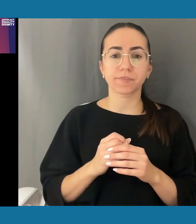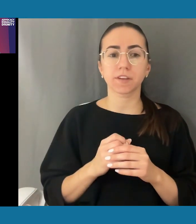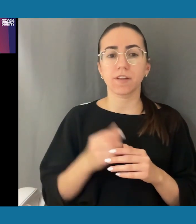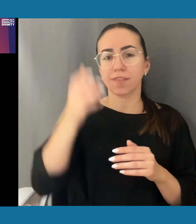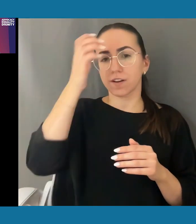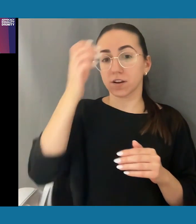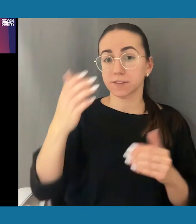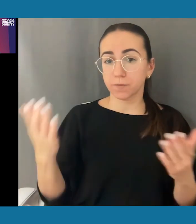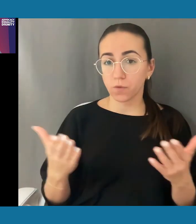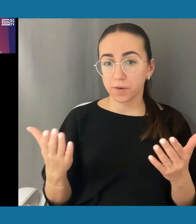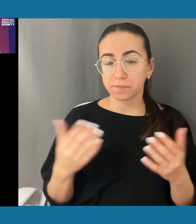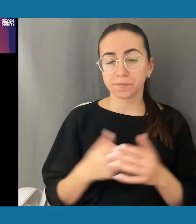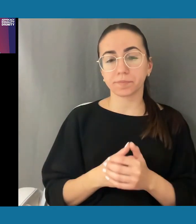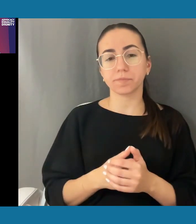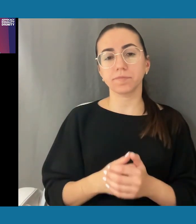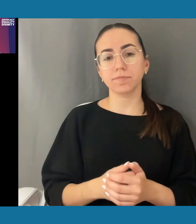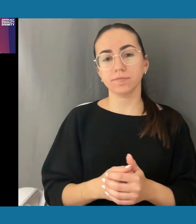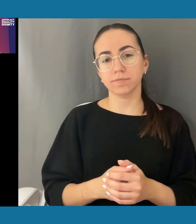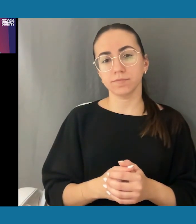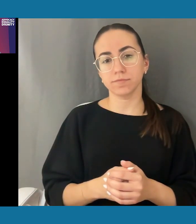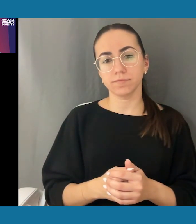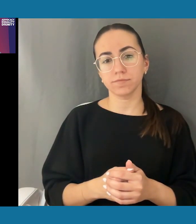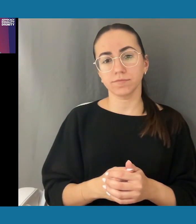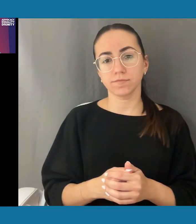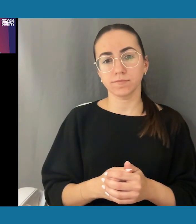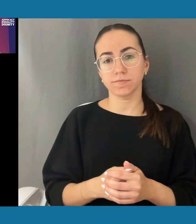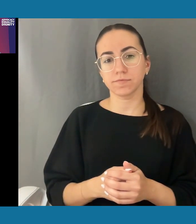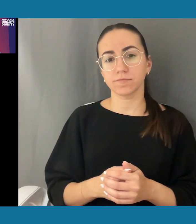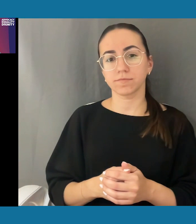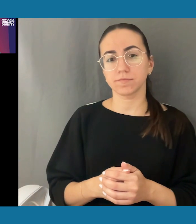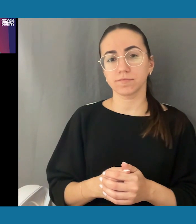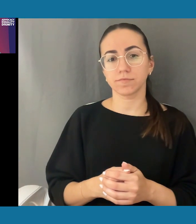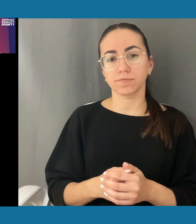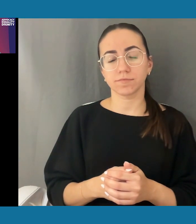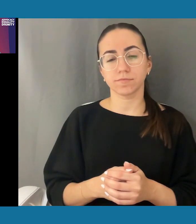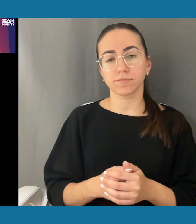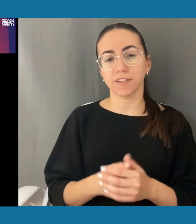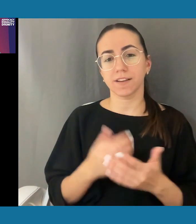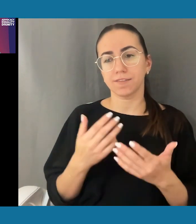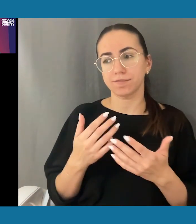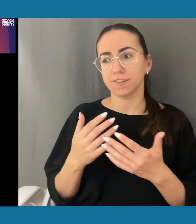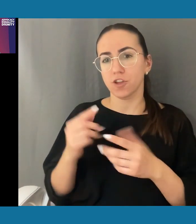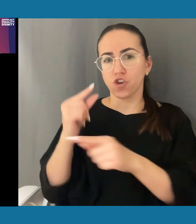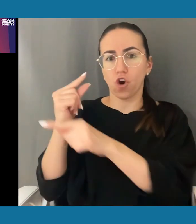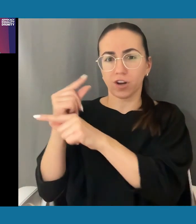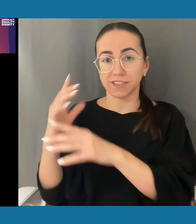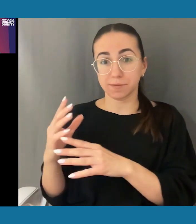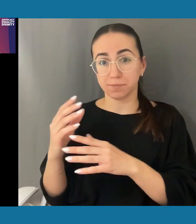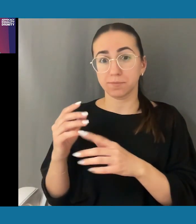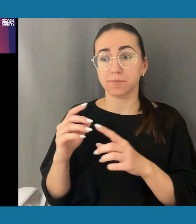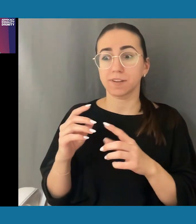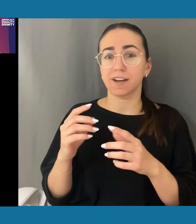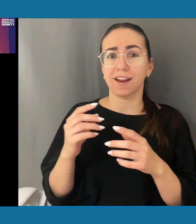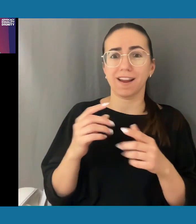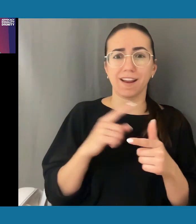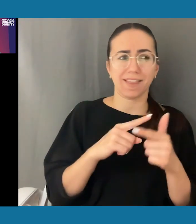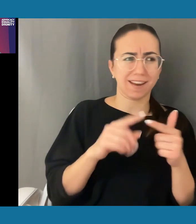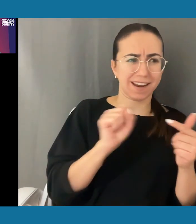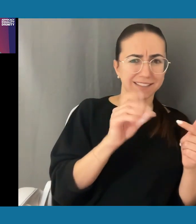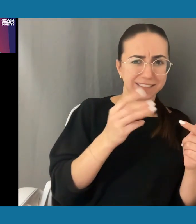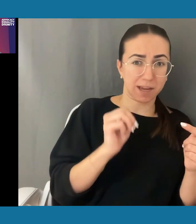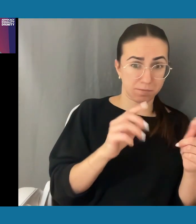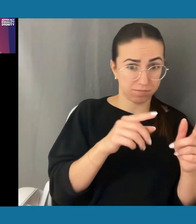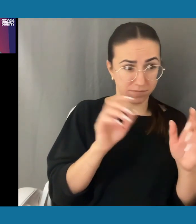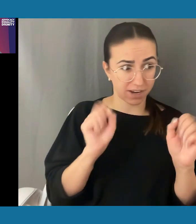the real question at the heart of guardianship, which is whether someone can make decisions. We don't expect people to make